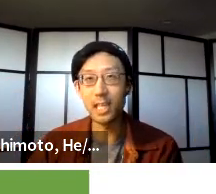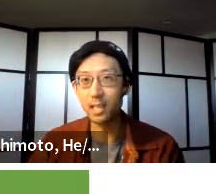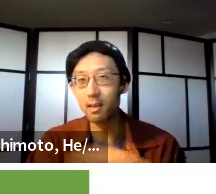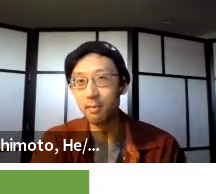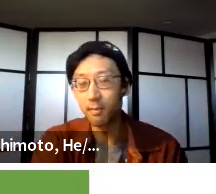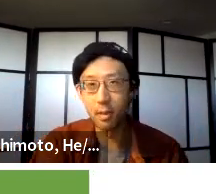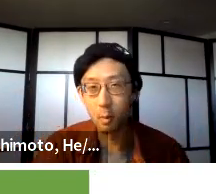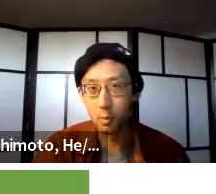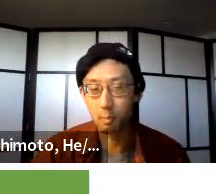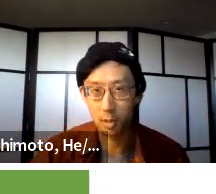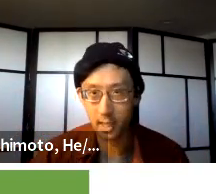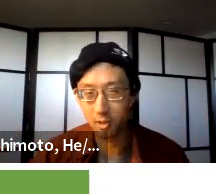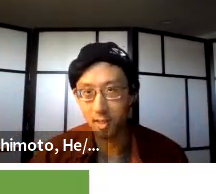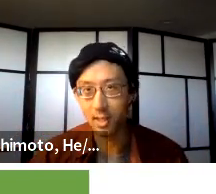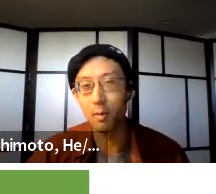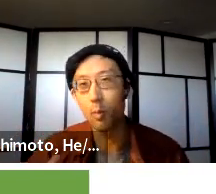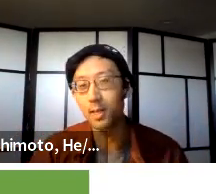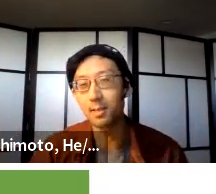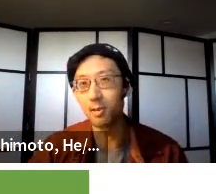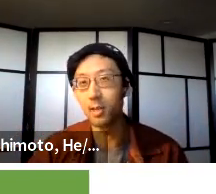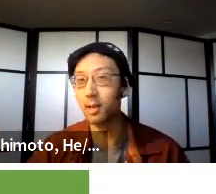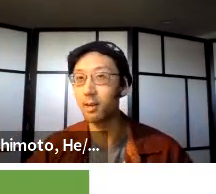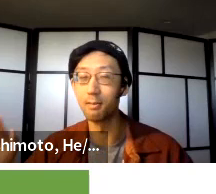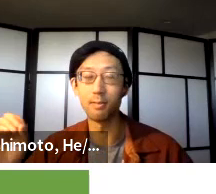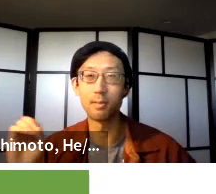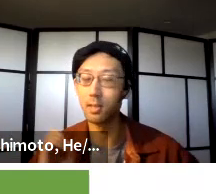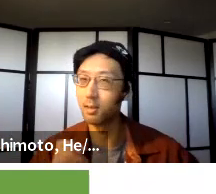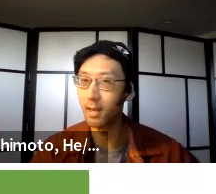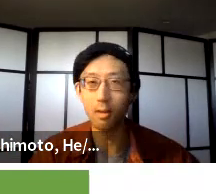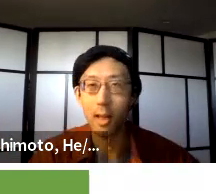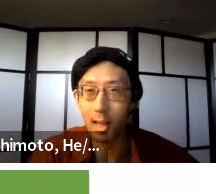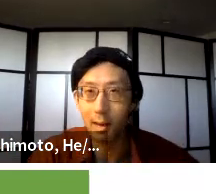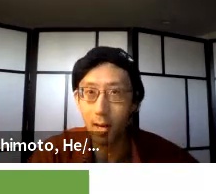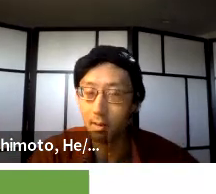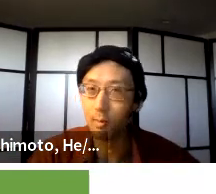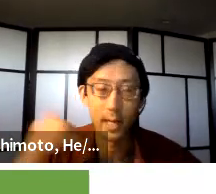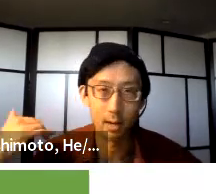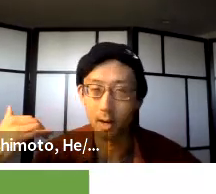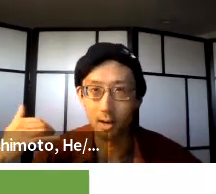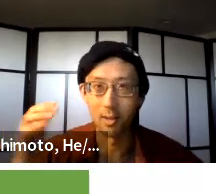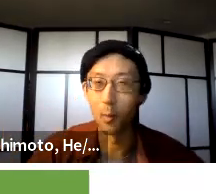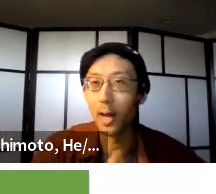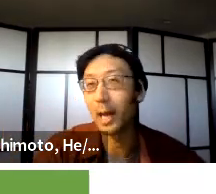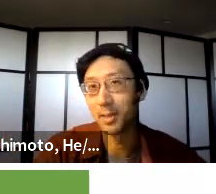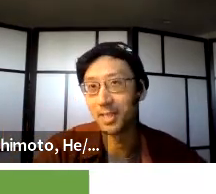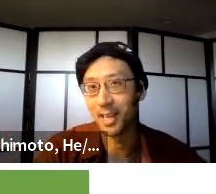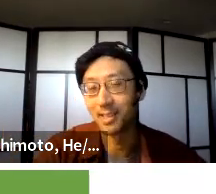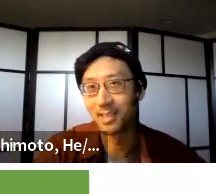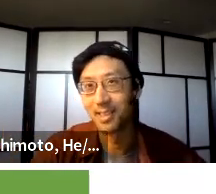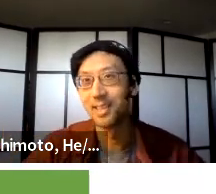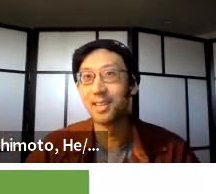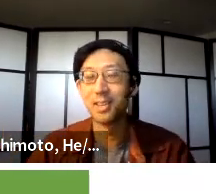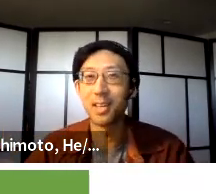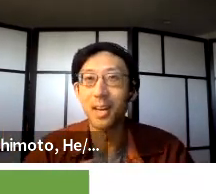done any of those particular trainings yet, but what does it look like of, I know, a live run, we get a call, what happens